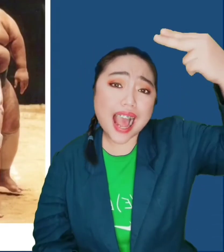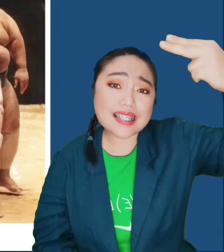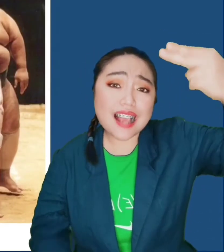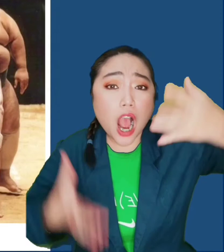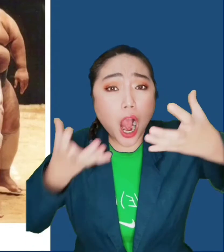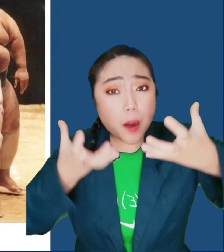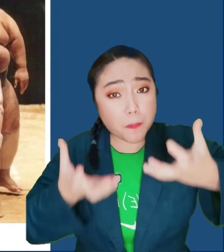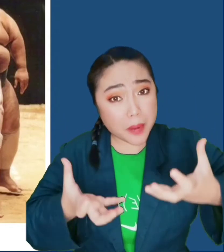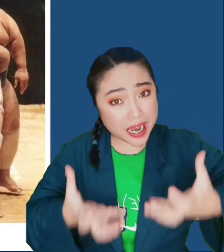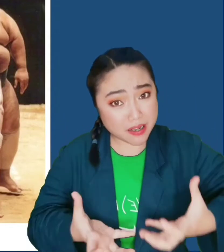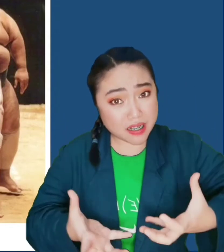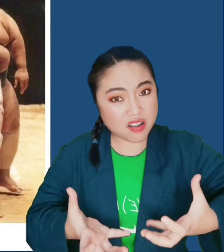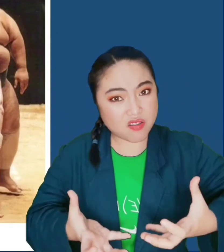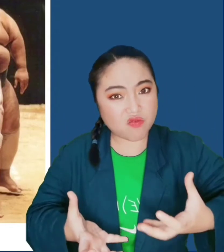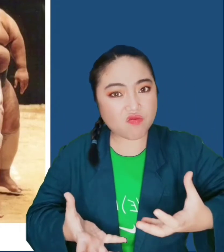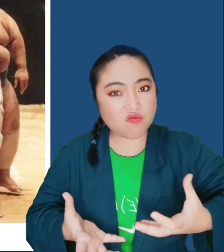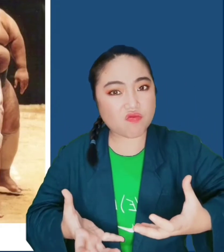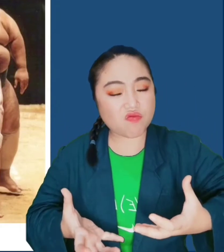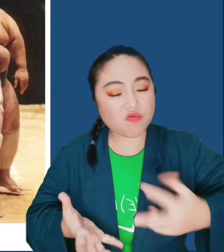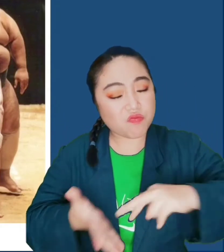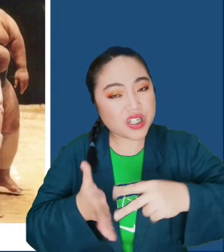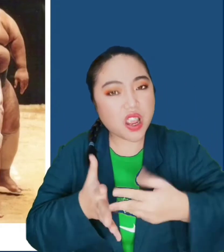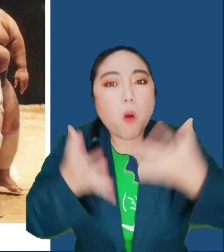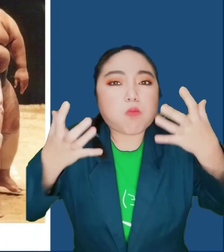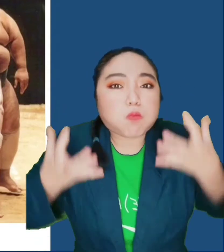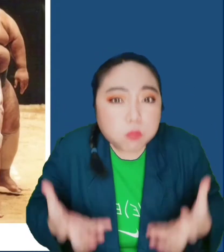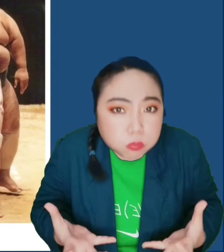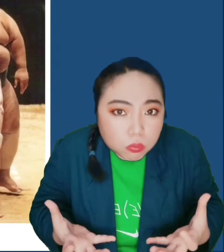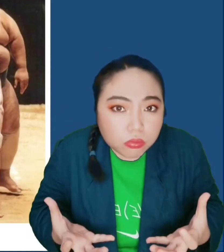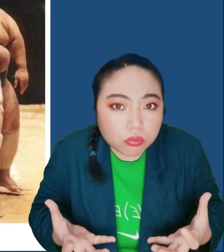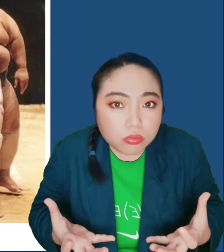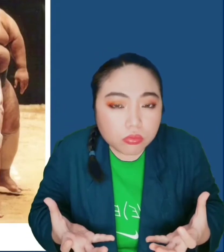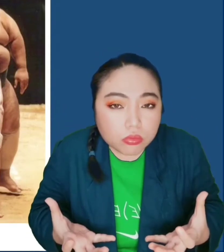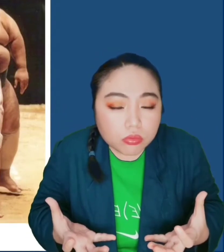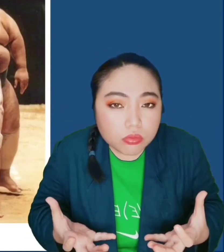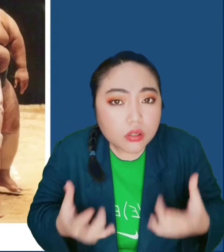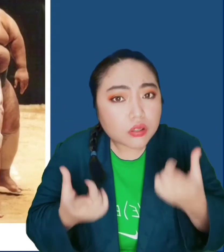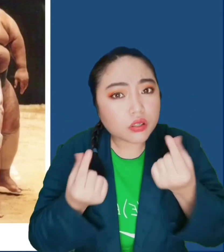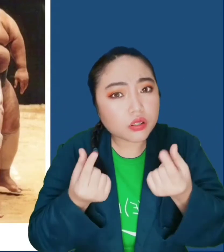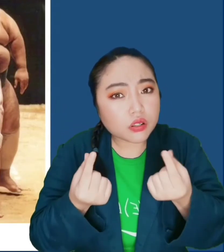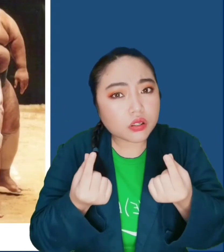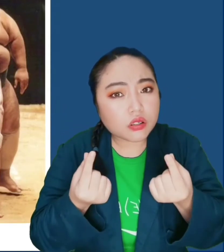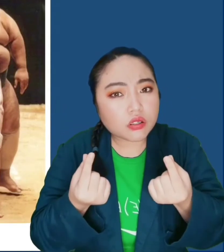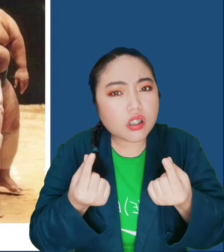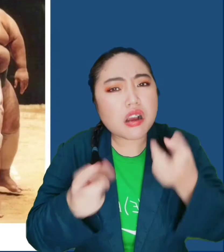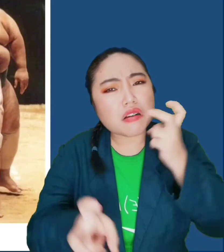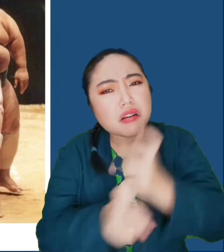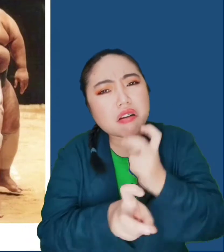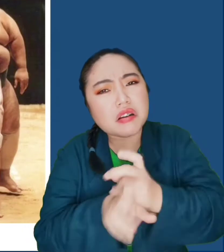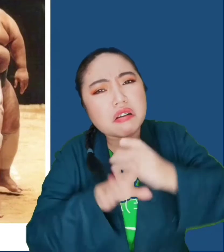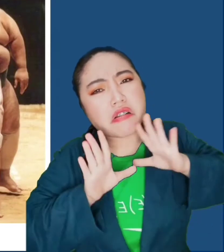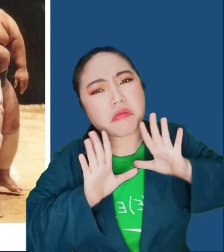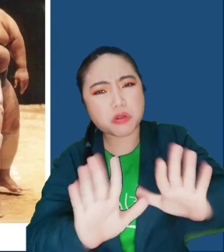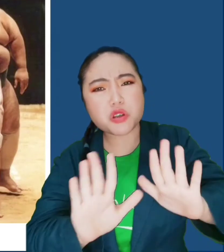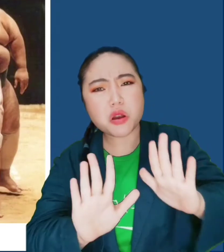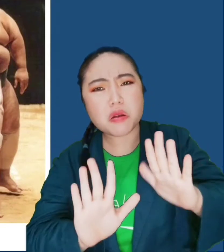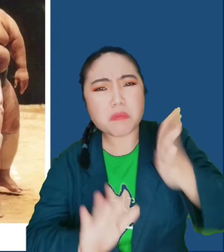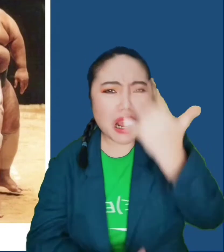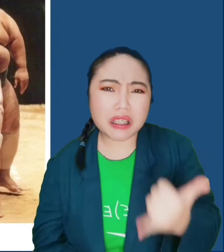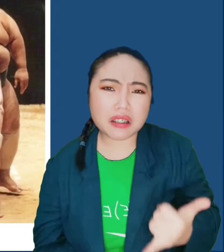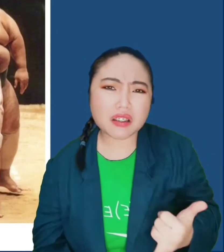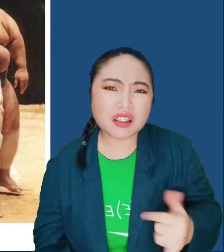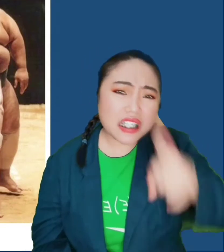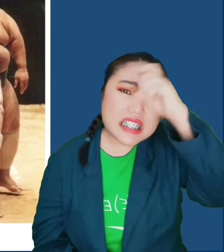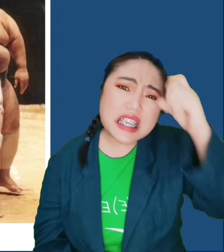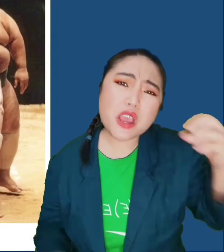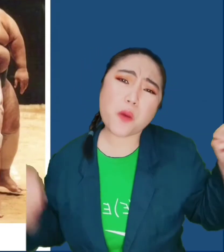Now it means if you have more mass, it means you are heavier. And it will be difficult to